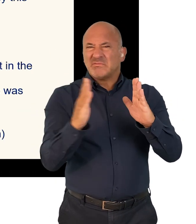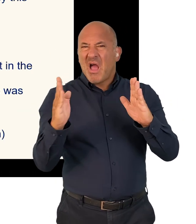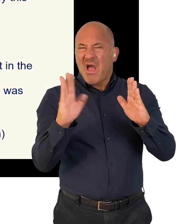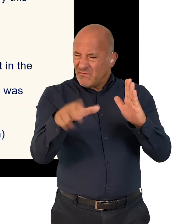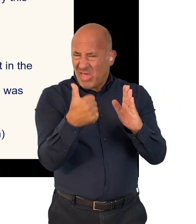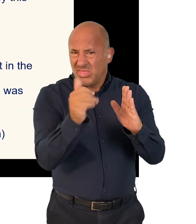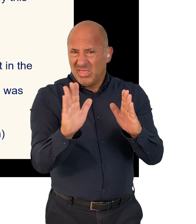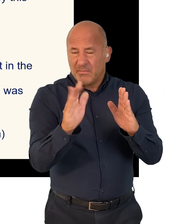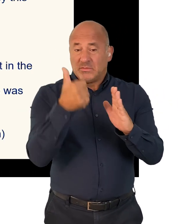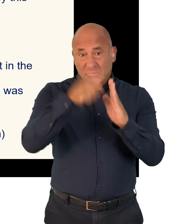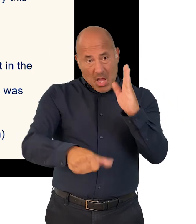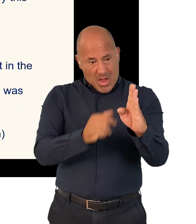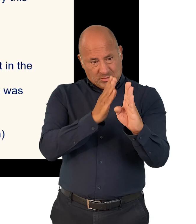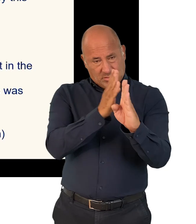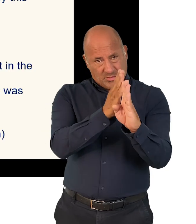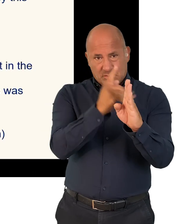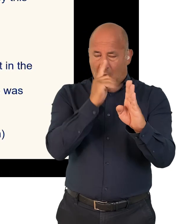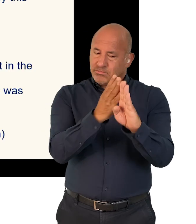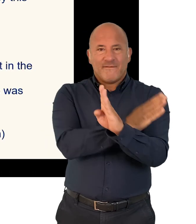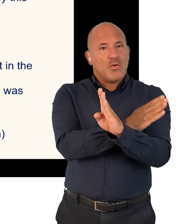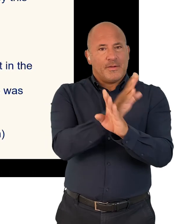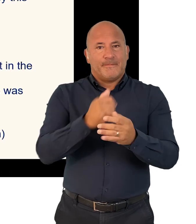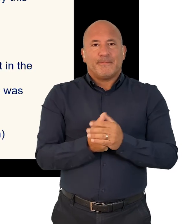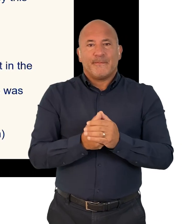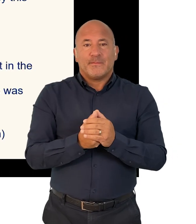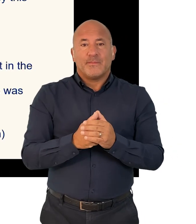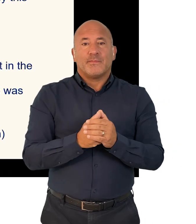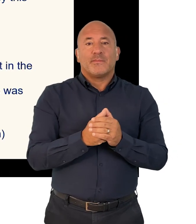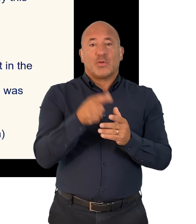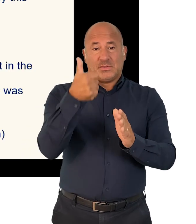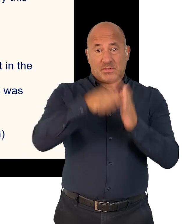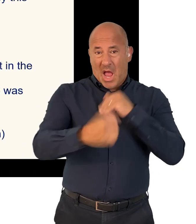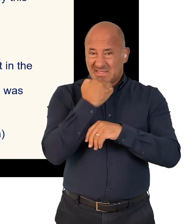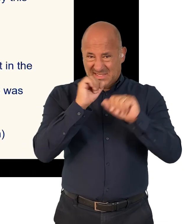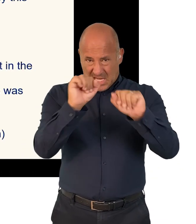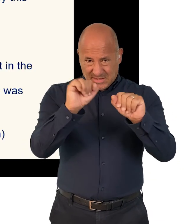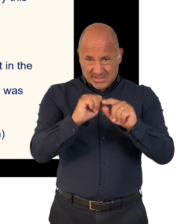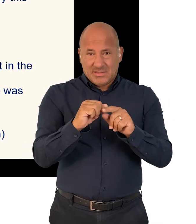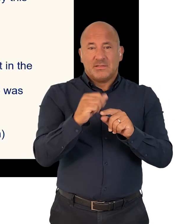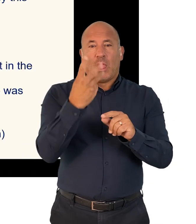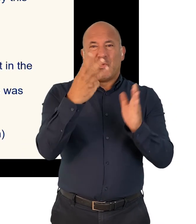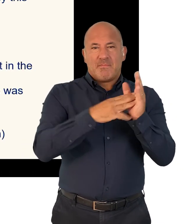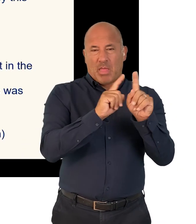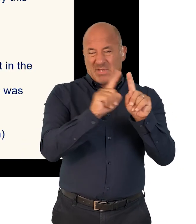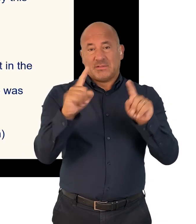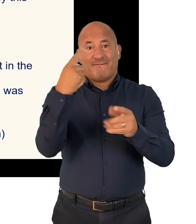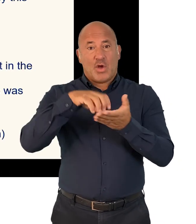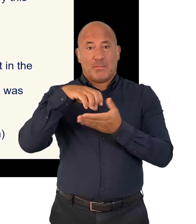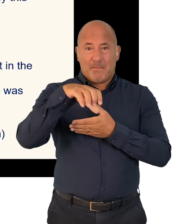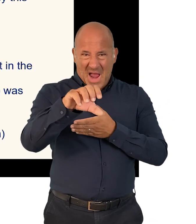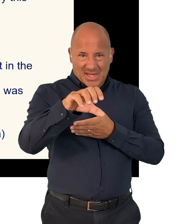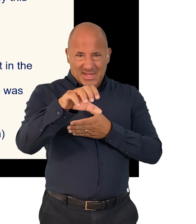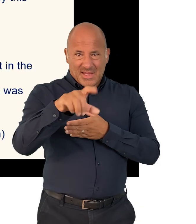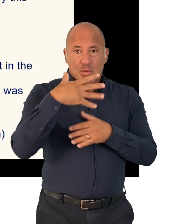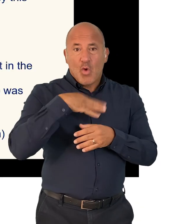happen a little bit later in the project. We will schedule your first payment 3 months after your start date, and you cannot